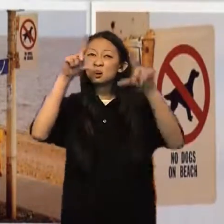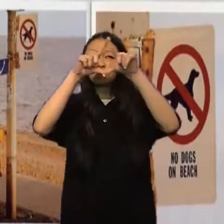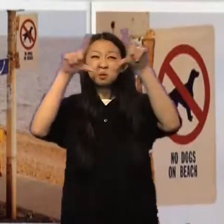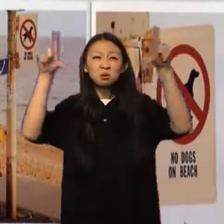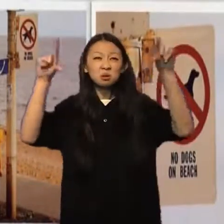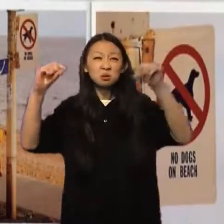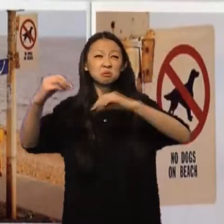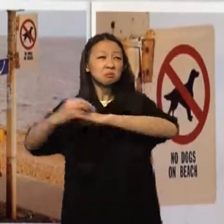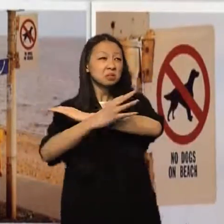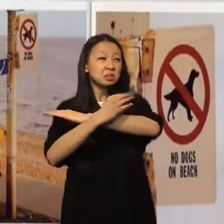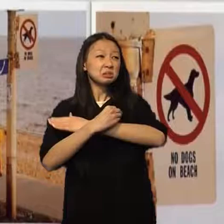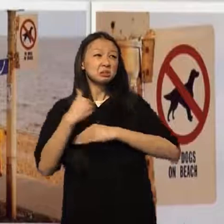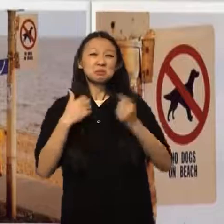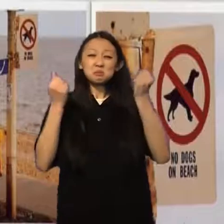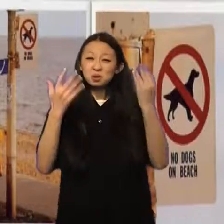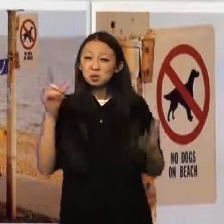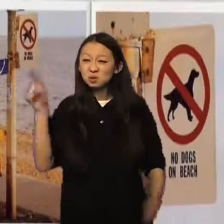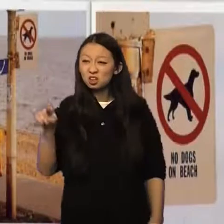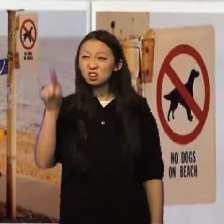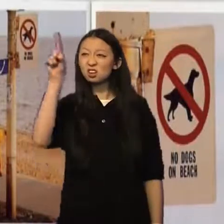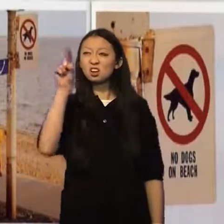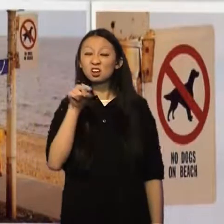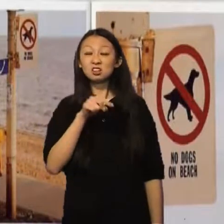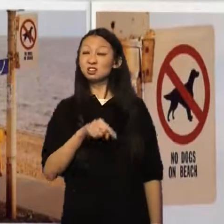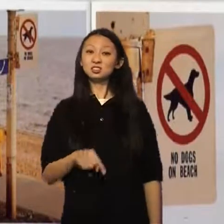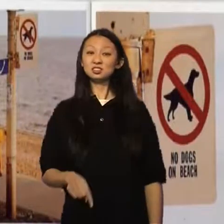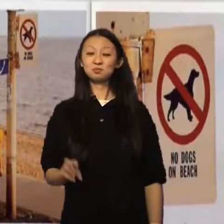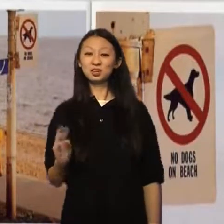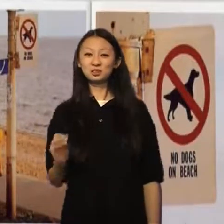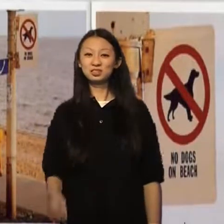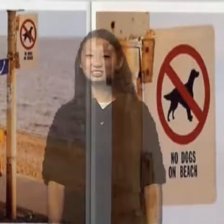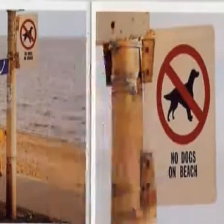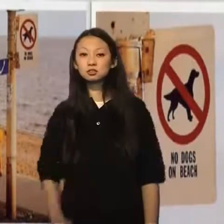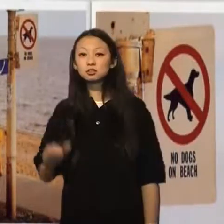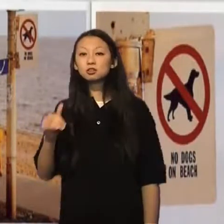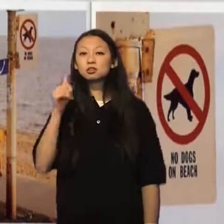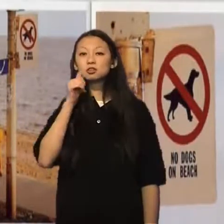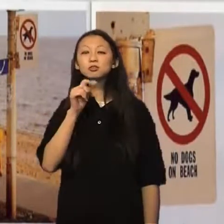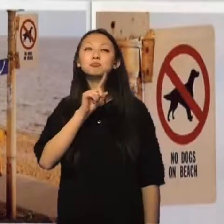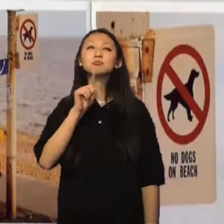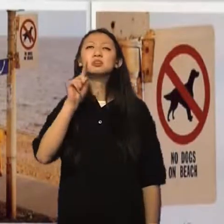It says the phone is that way. There are lots of signs at the beach.